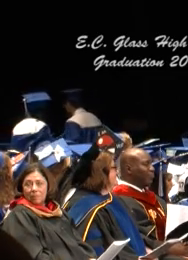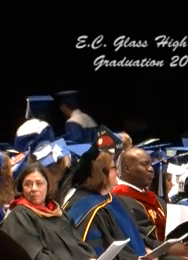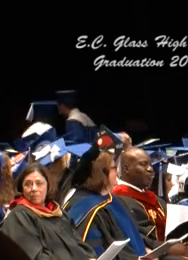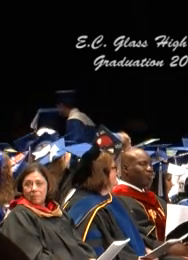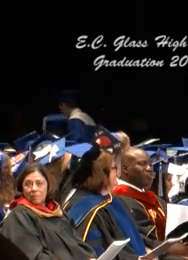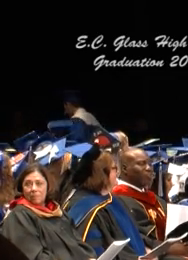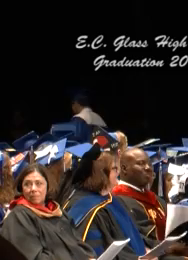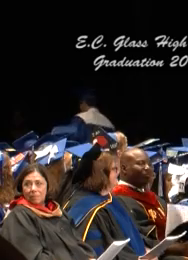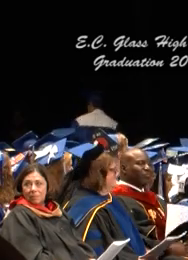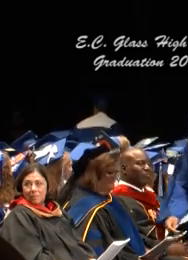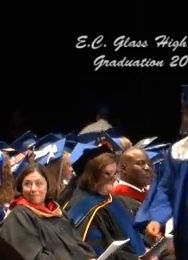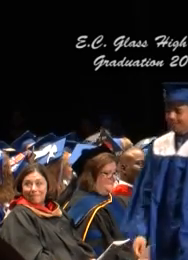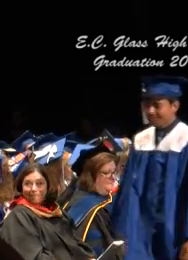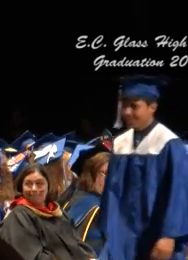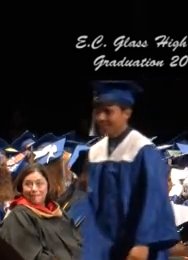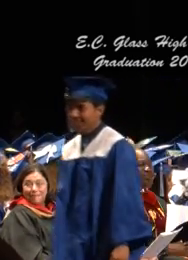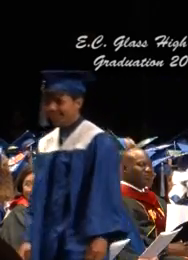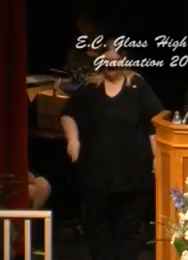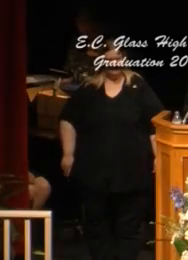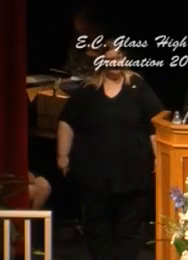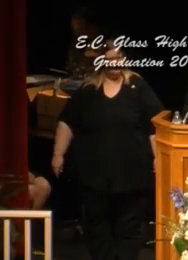Christian Reginald Johnson.